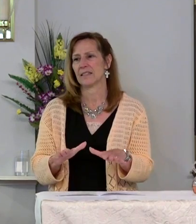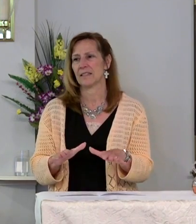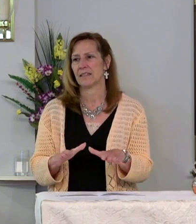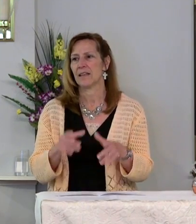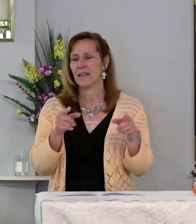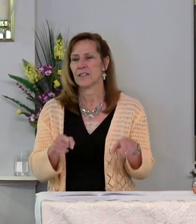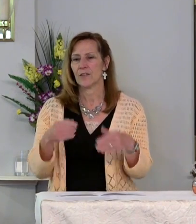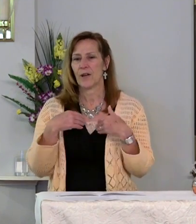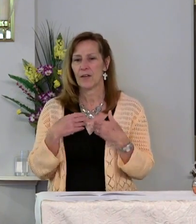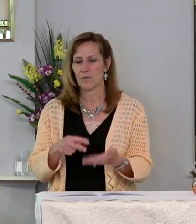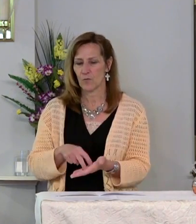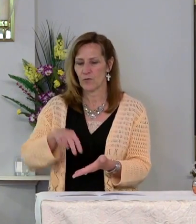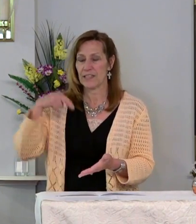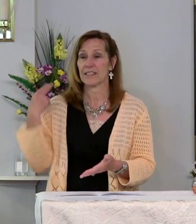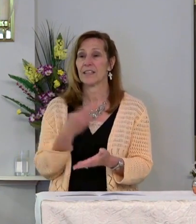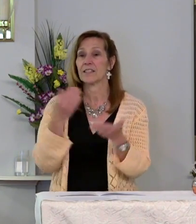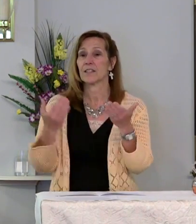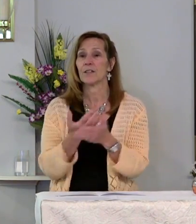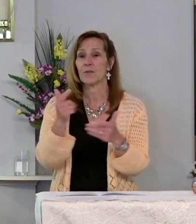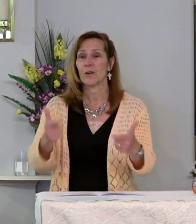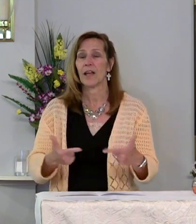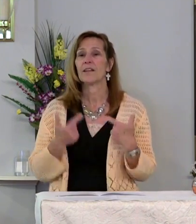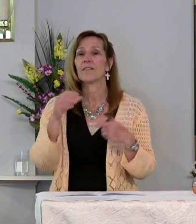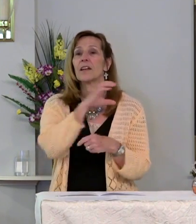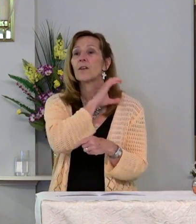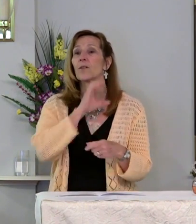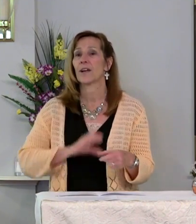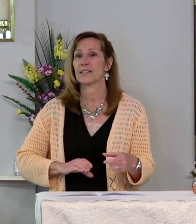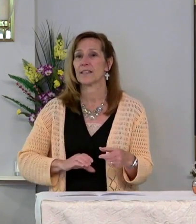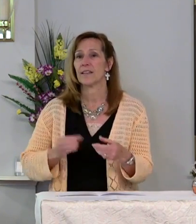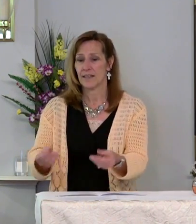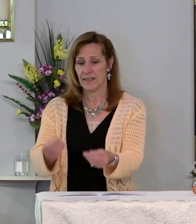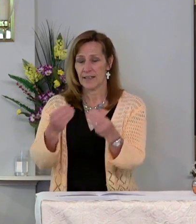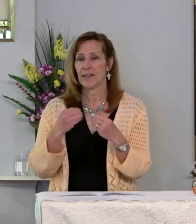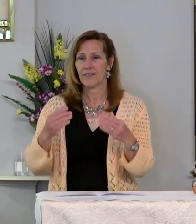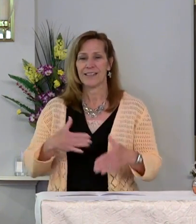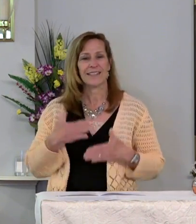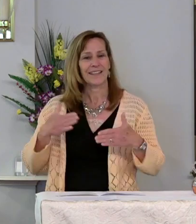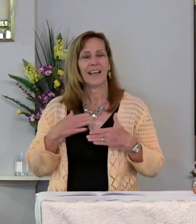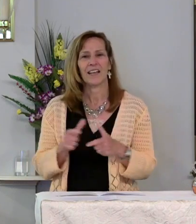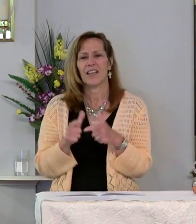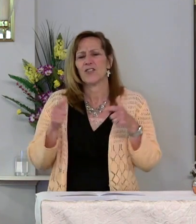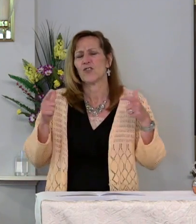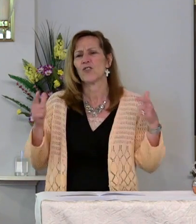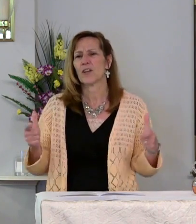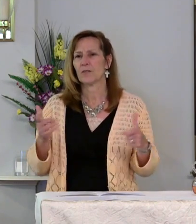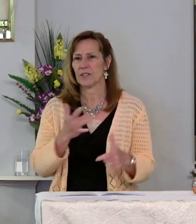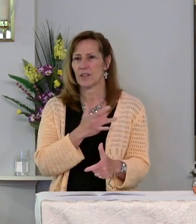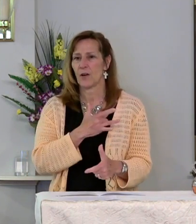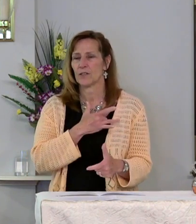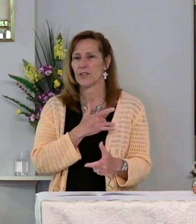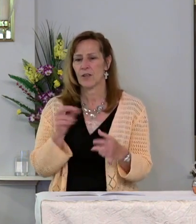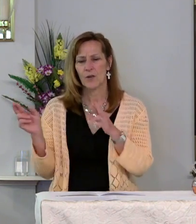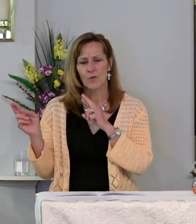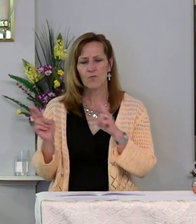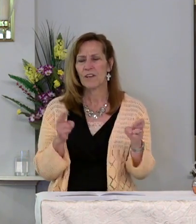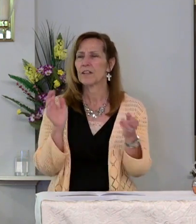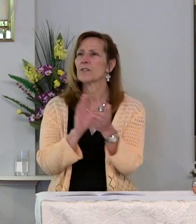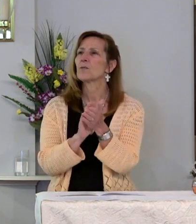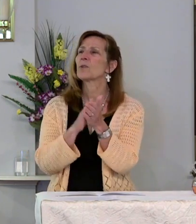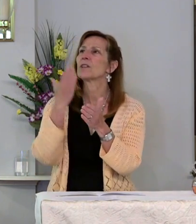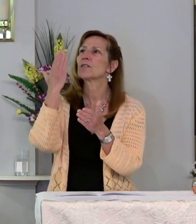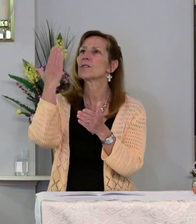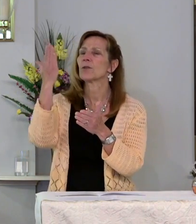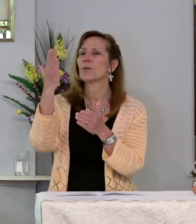As you have raised us to new life in Christ, give us glad and generous hearts, ready to praise